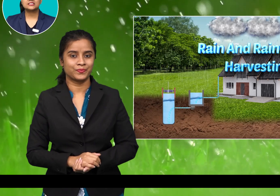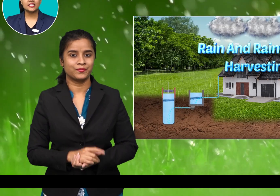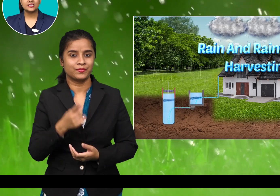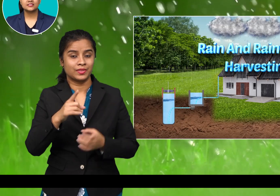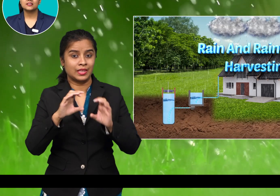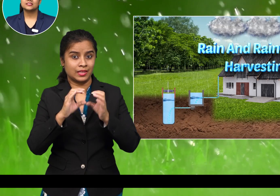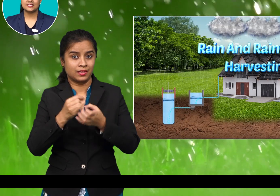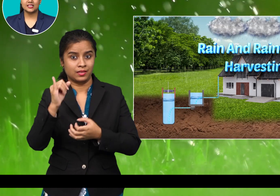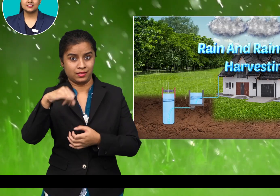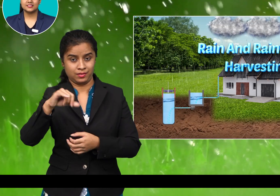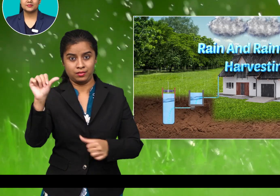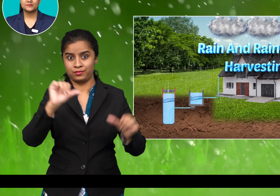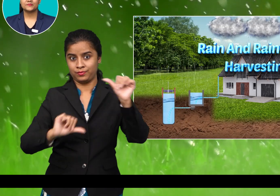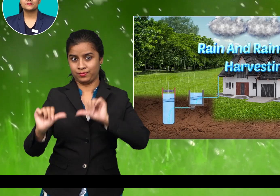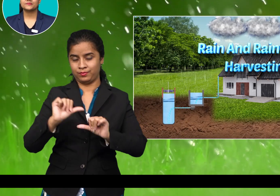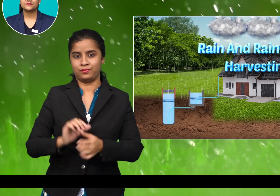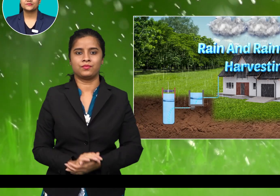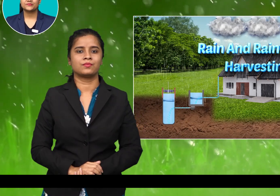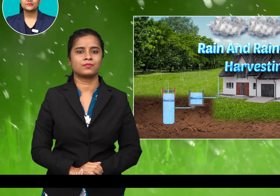Of class 6 Science,